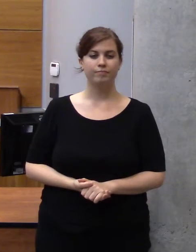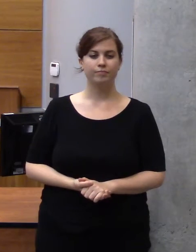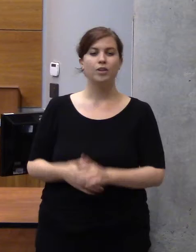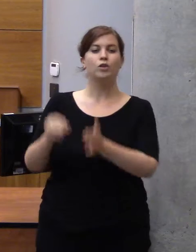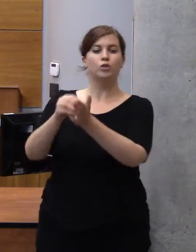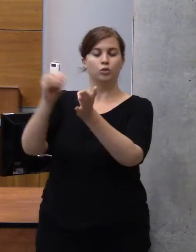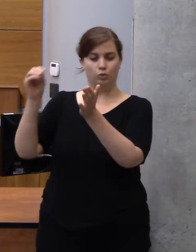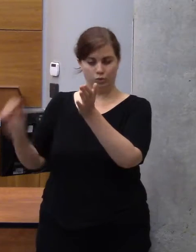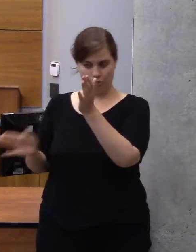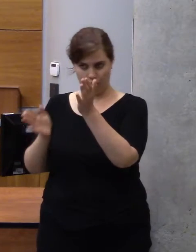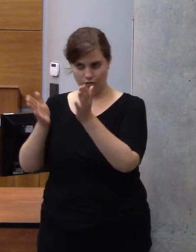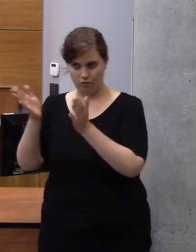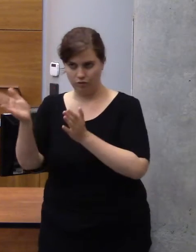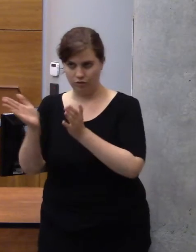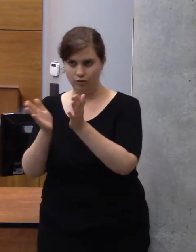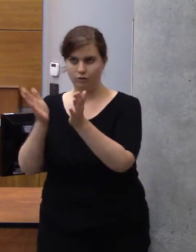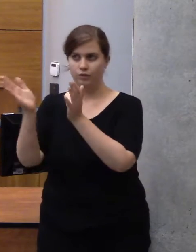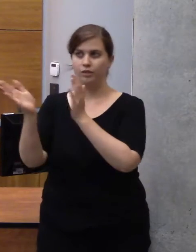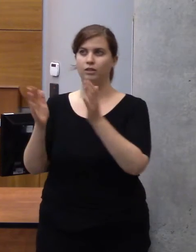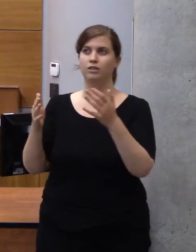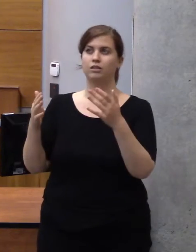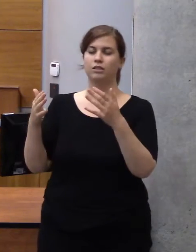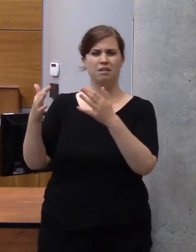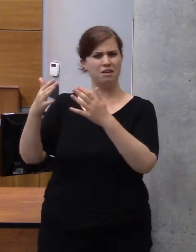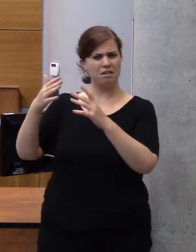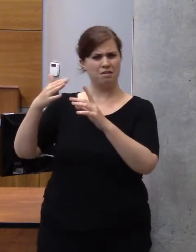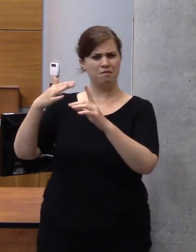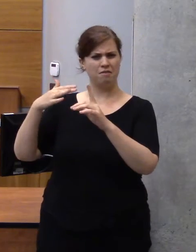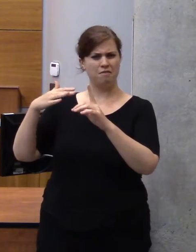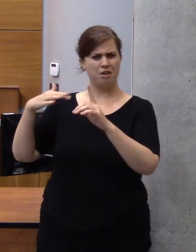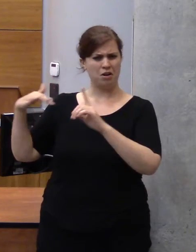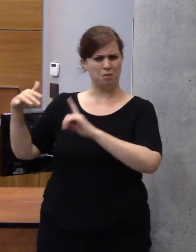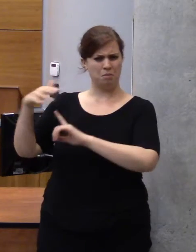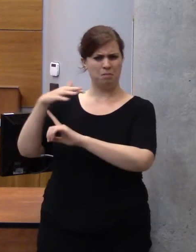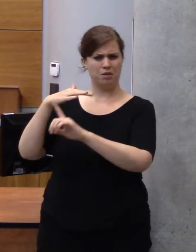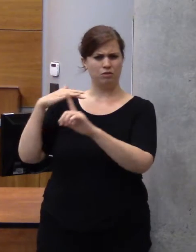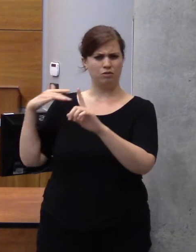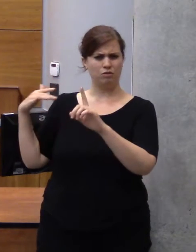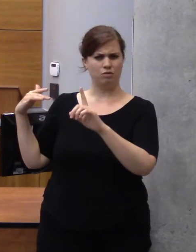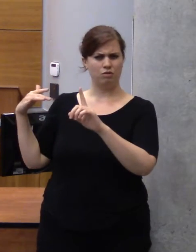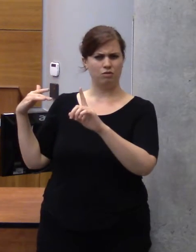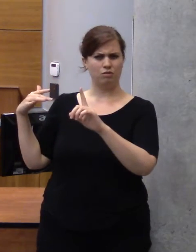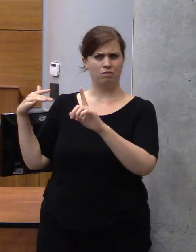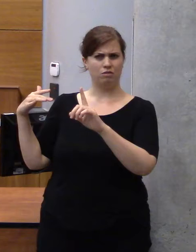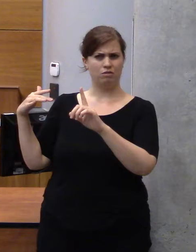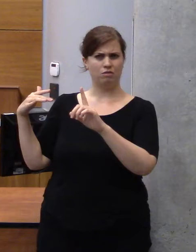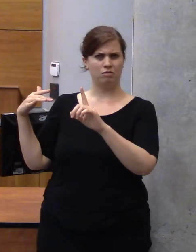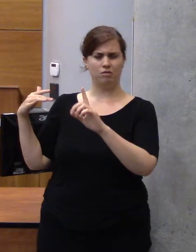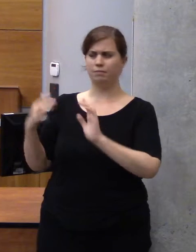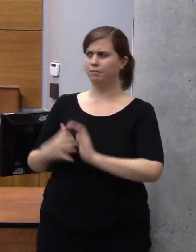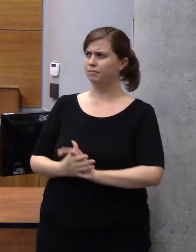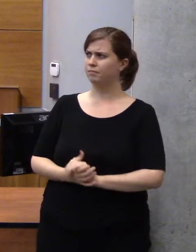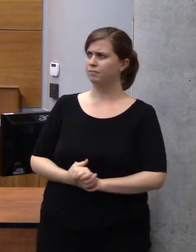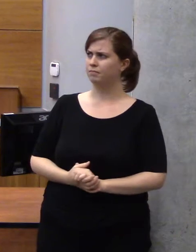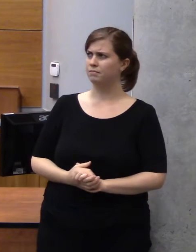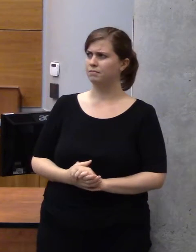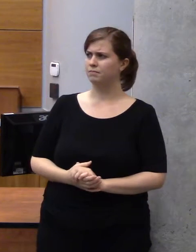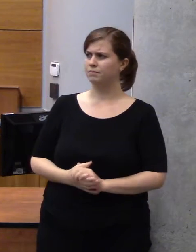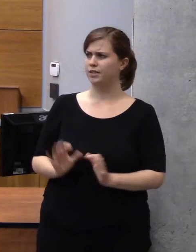which is the neighborhood near What was that? Milton Park Residents Association, the neighborhood next to McGill. And also